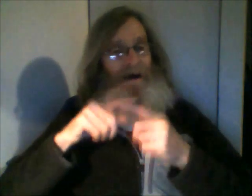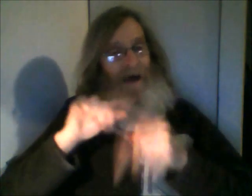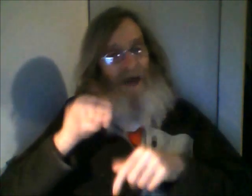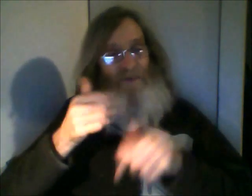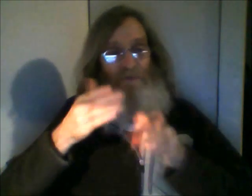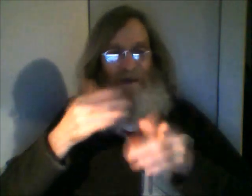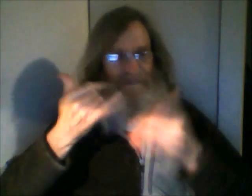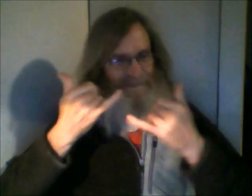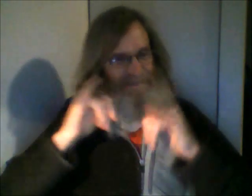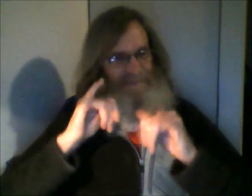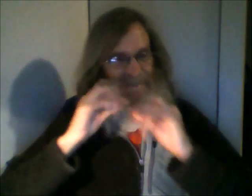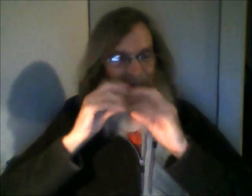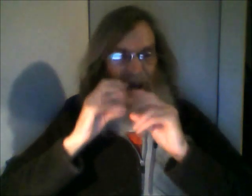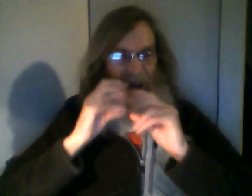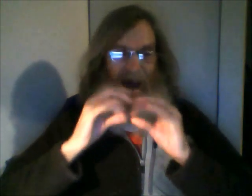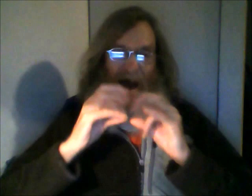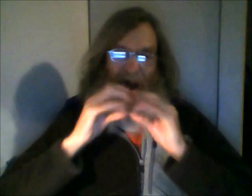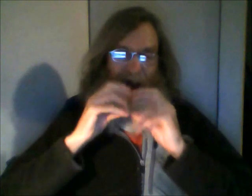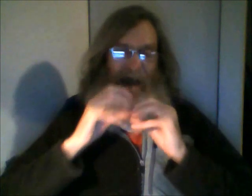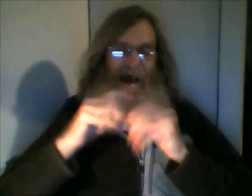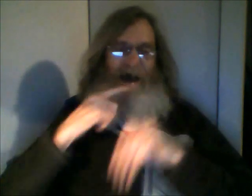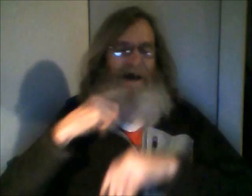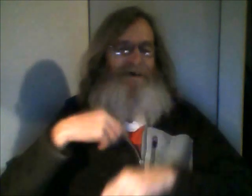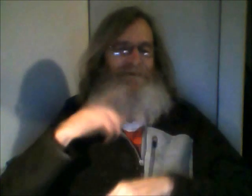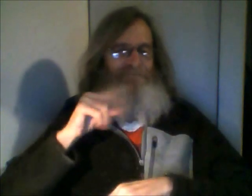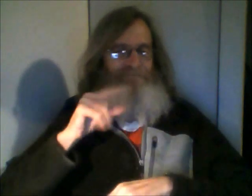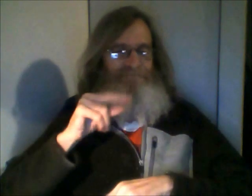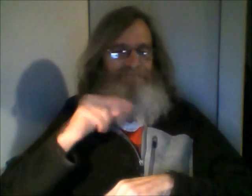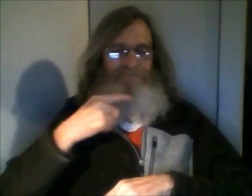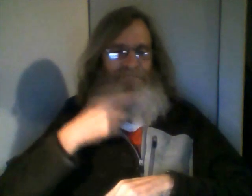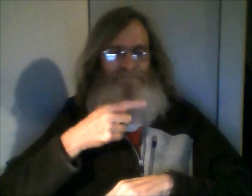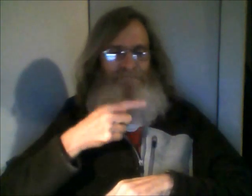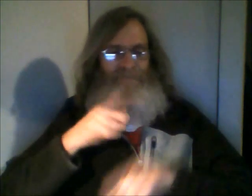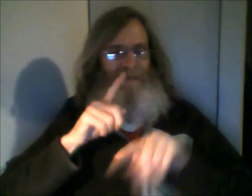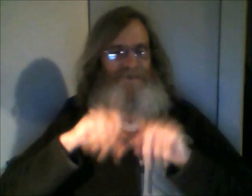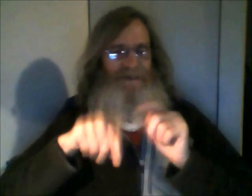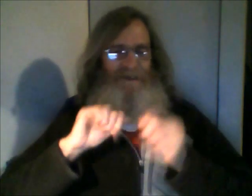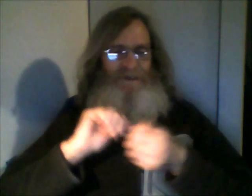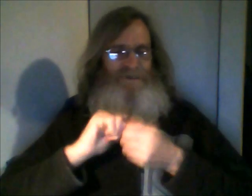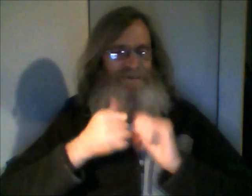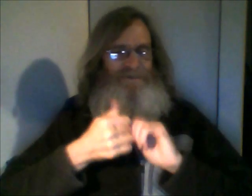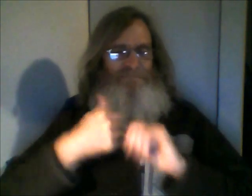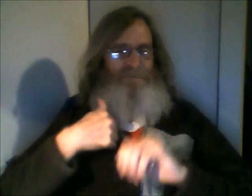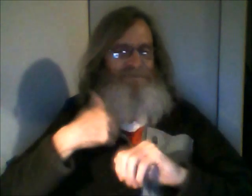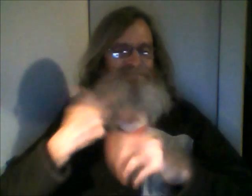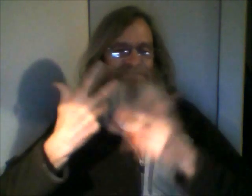Meanwhile, the machine mixes the whole blood with an anticoagulant so it won't clot in the bag.